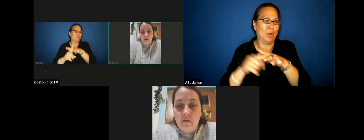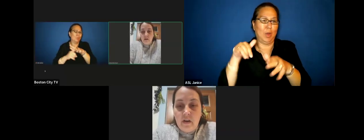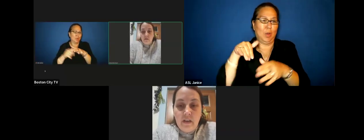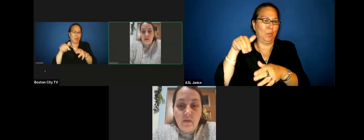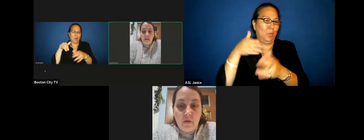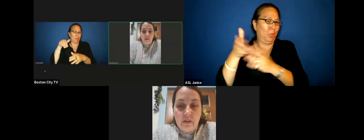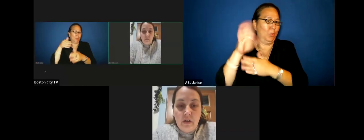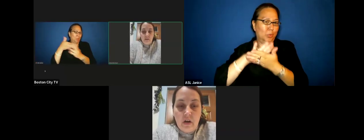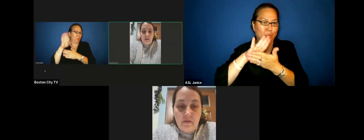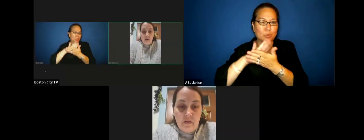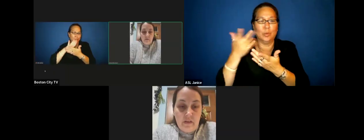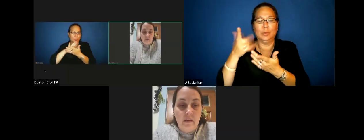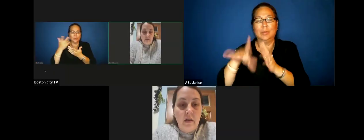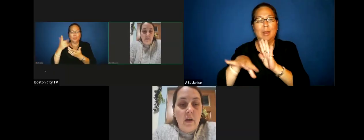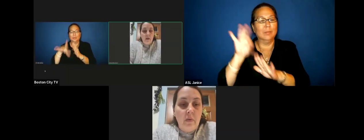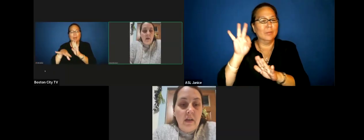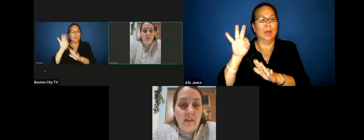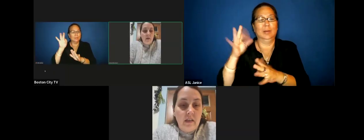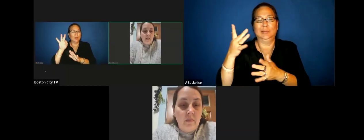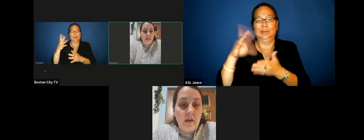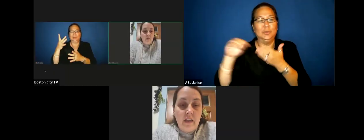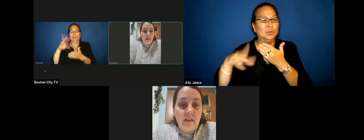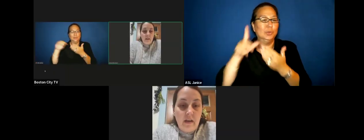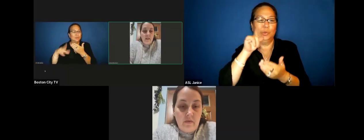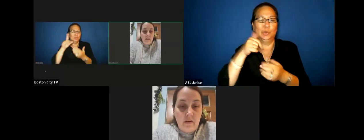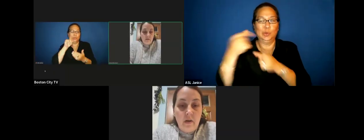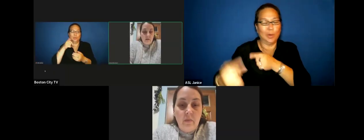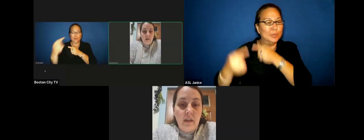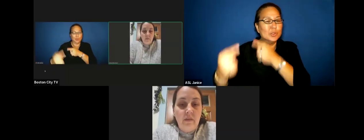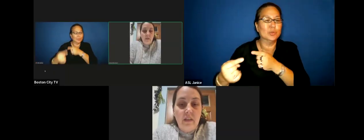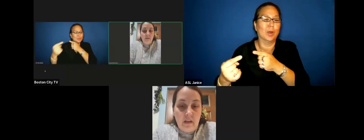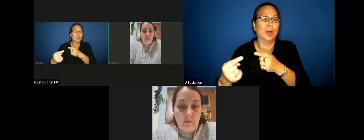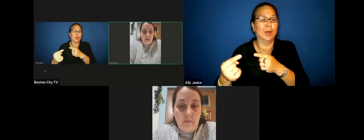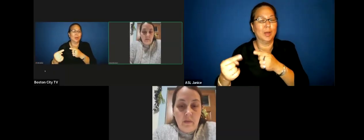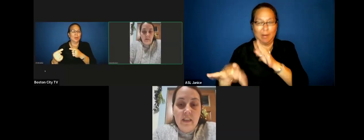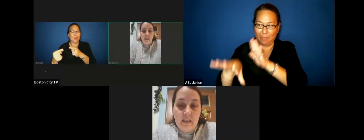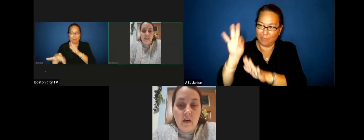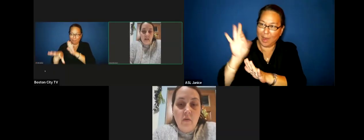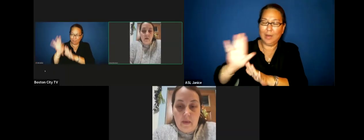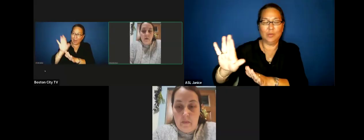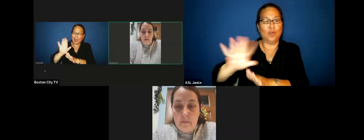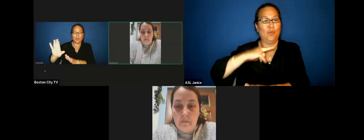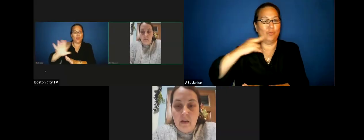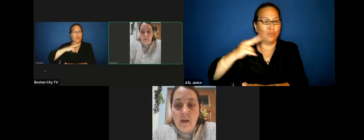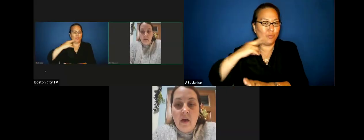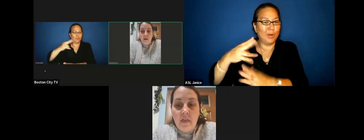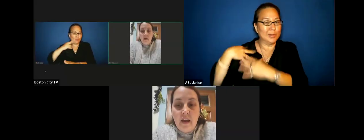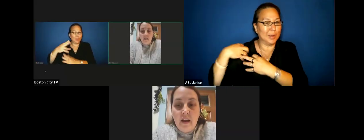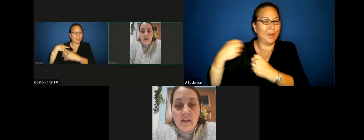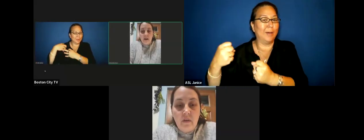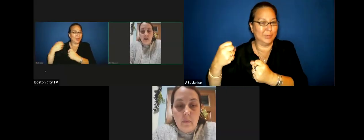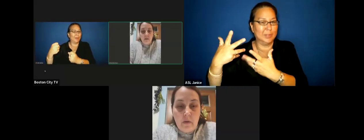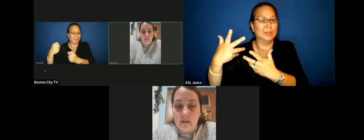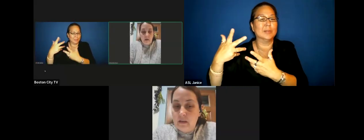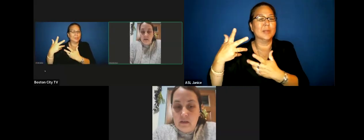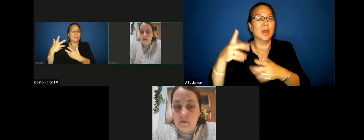struggled find their voice and confidence because someone at the Dever believed in them and stuck with them.